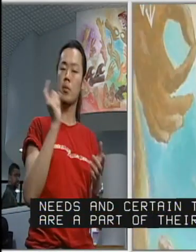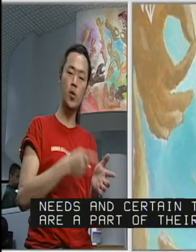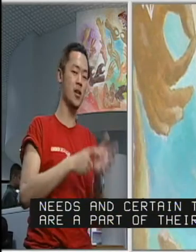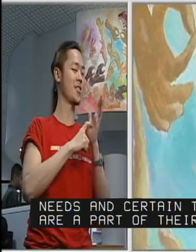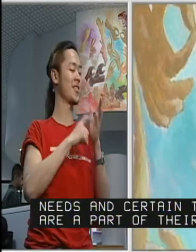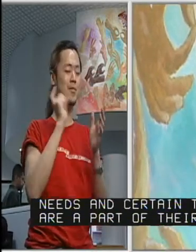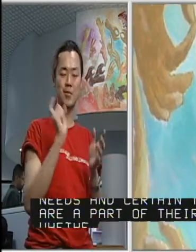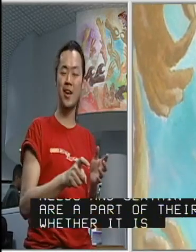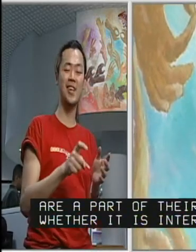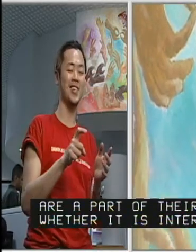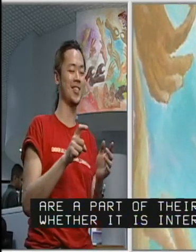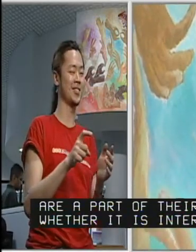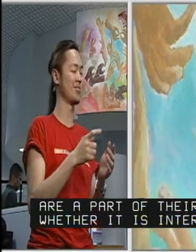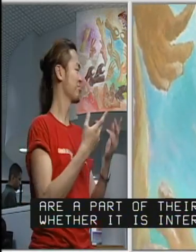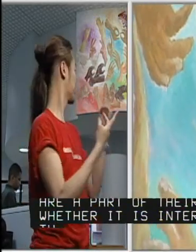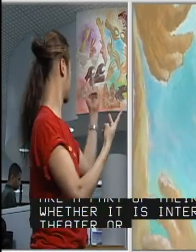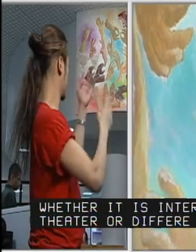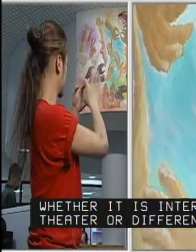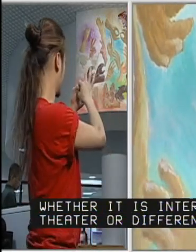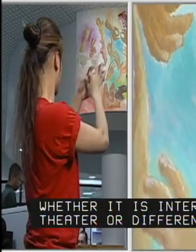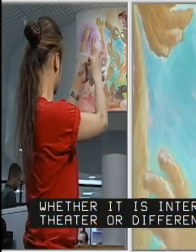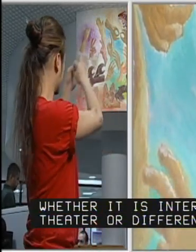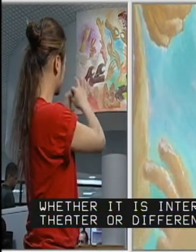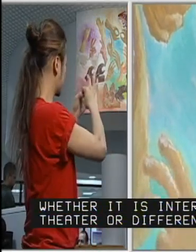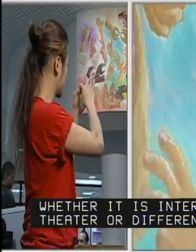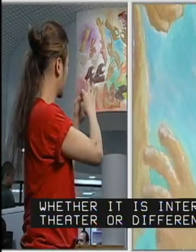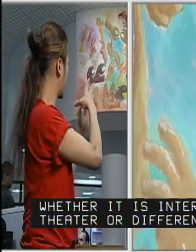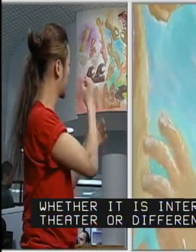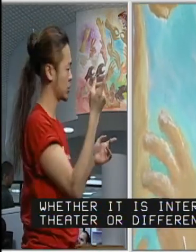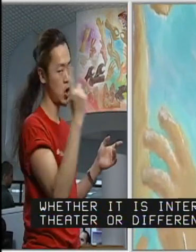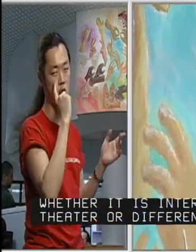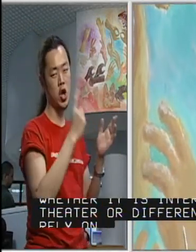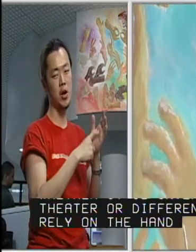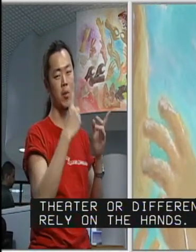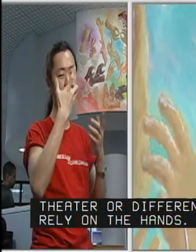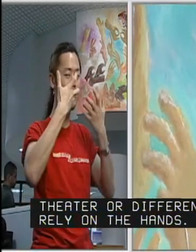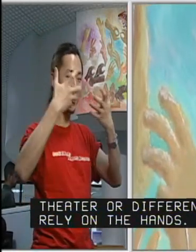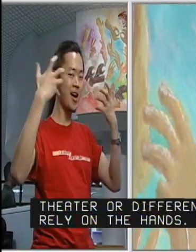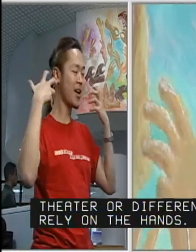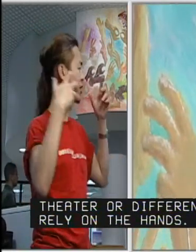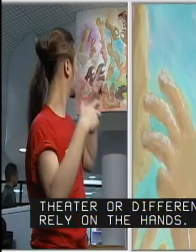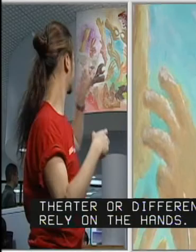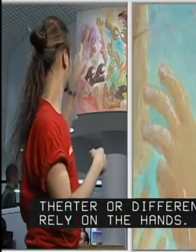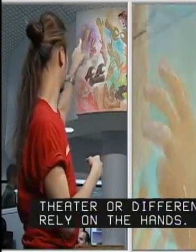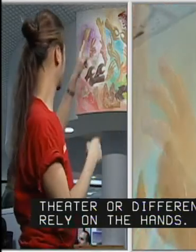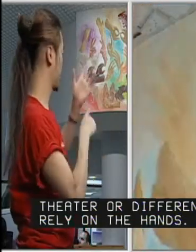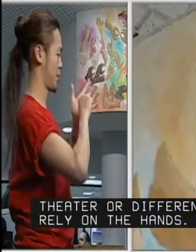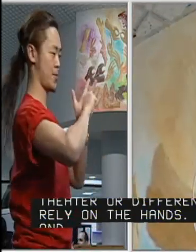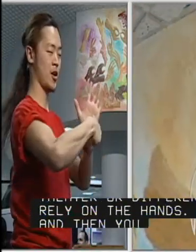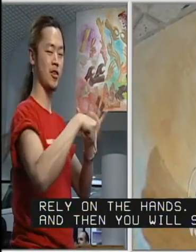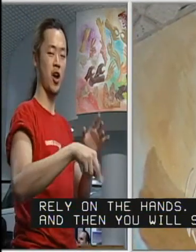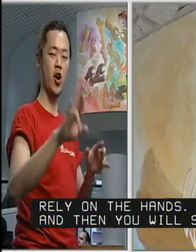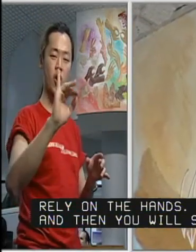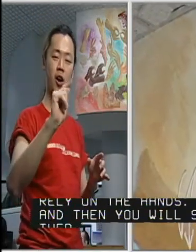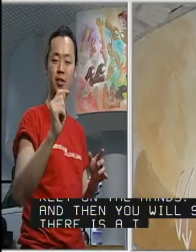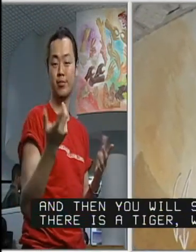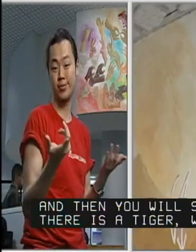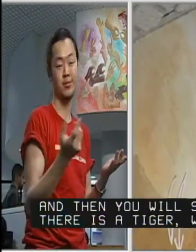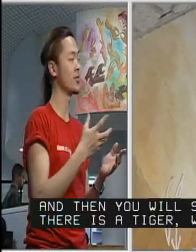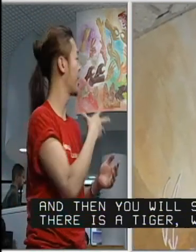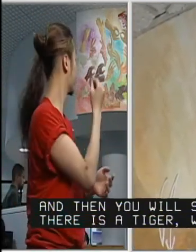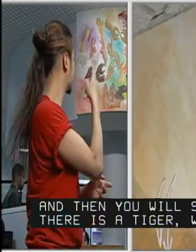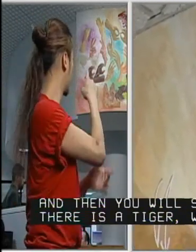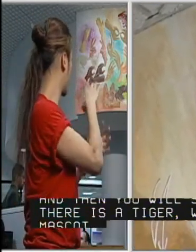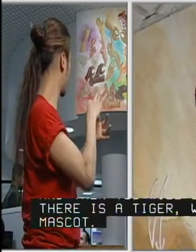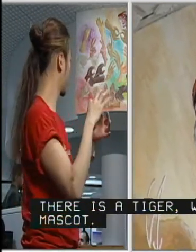of their culture, whether it's interpreters or theater or different things that rely on the hands. And then you'll see there's a tiger,